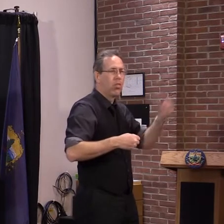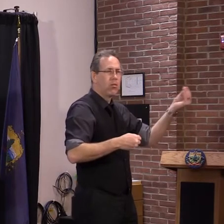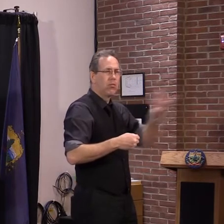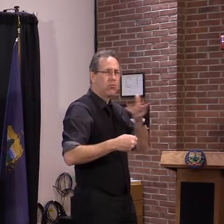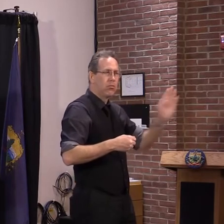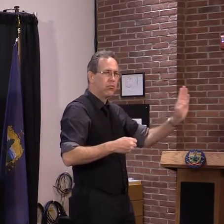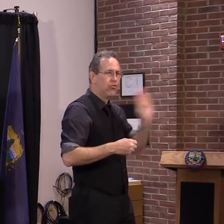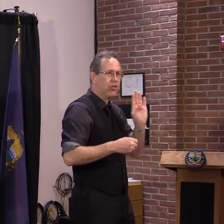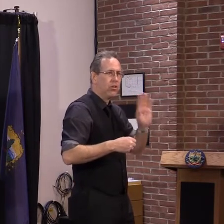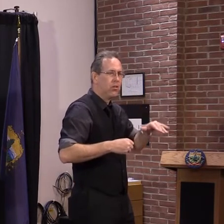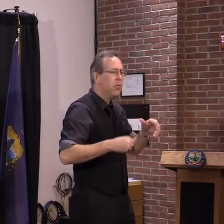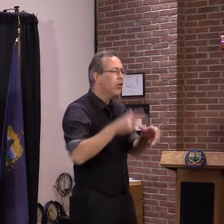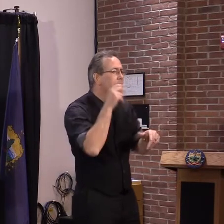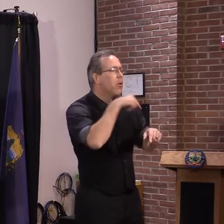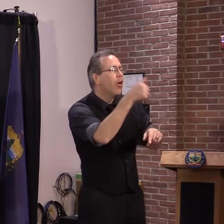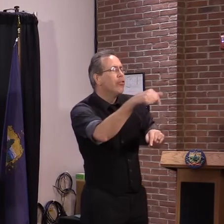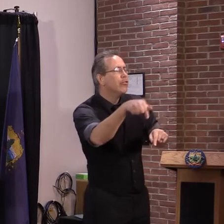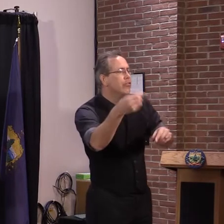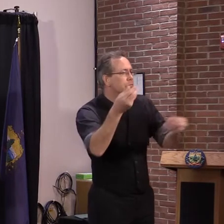Okay, thank you. Another question.